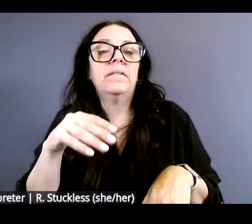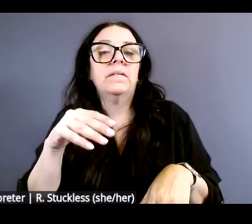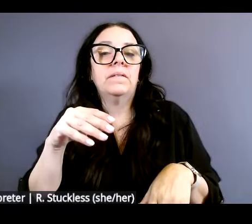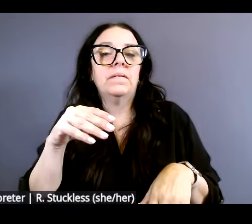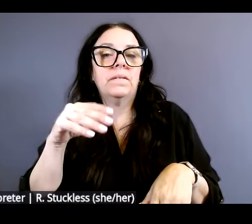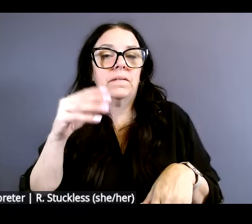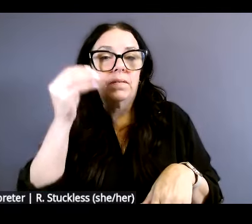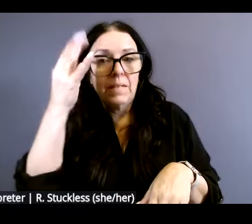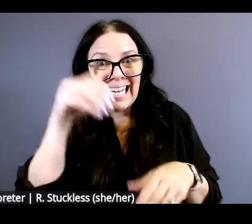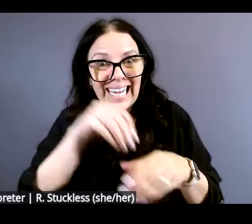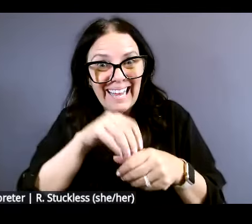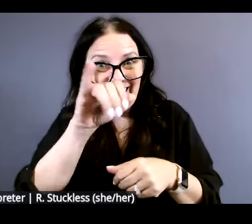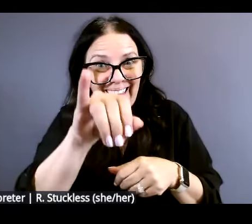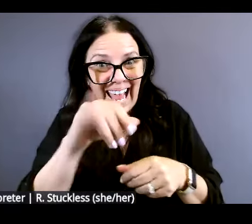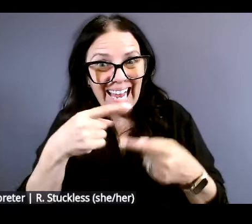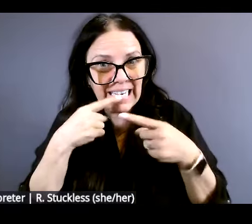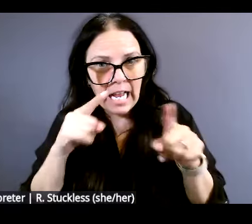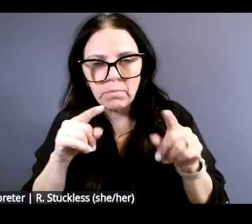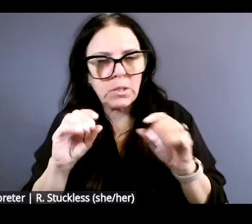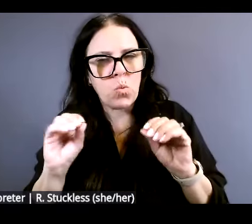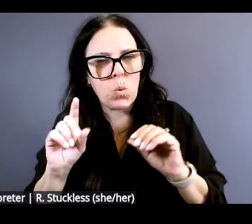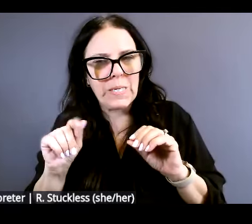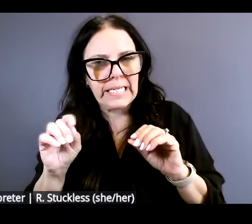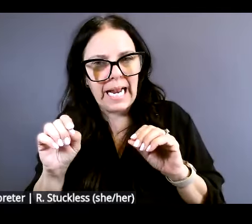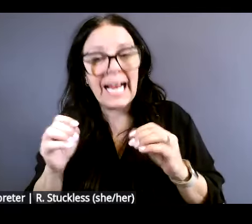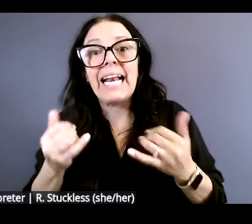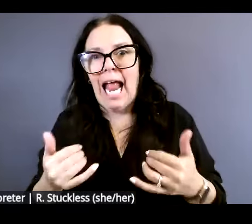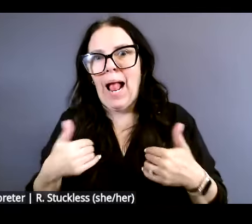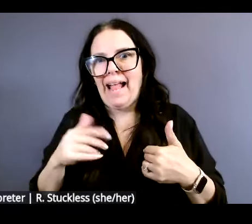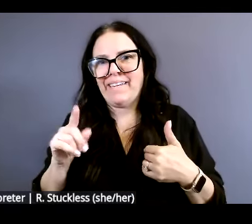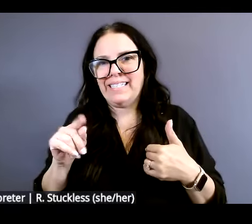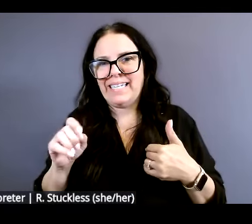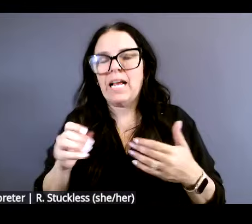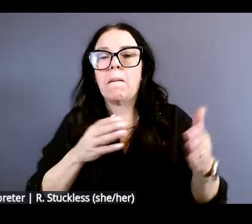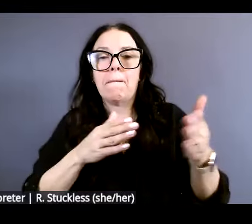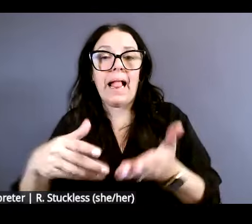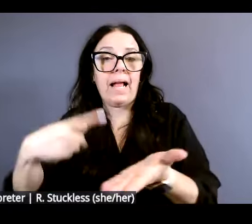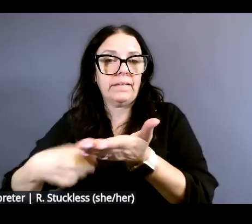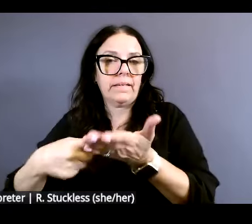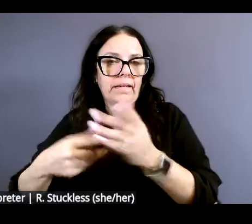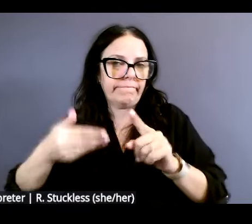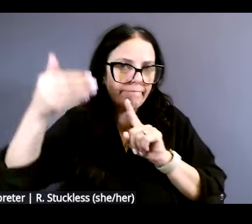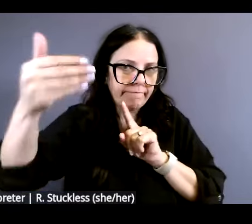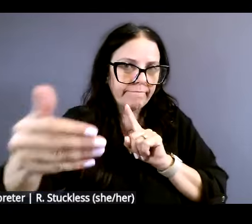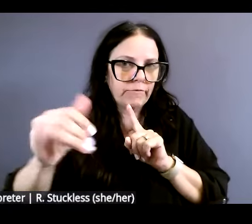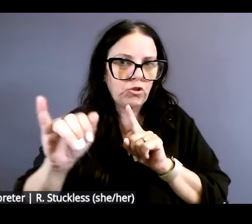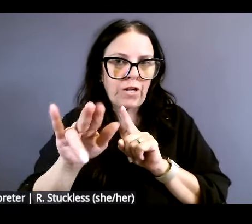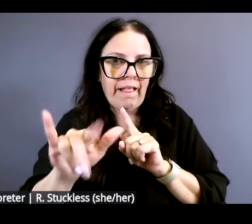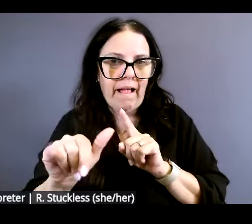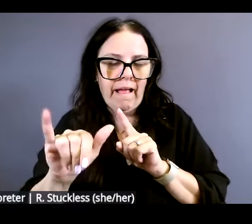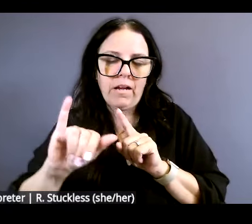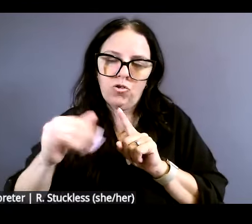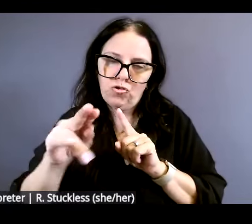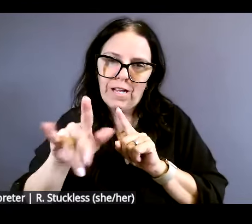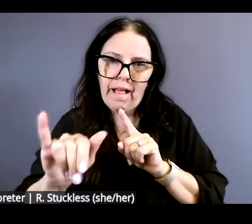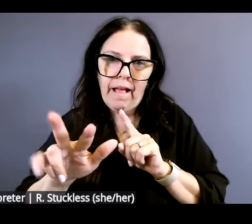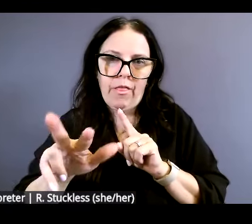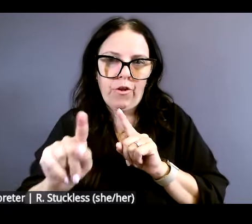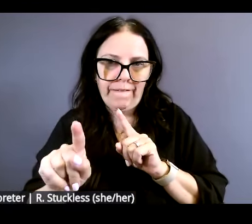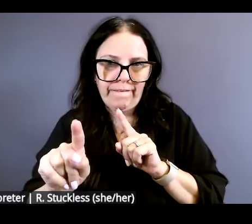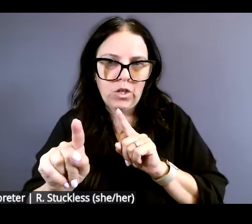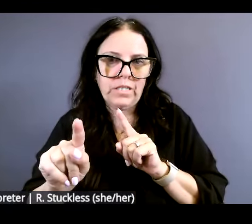date finalized. We do now. We are planning on taking that up at the July 31st meeting, which will be